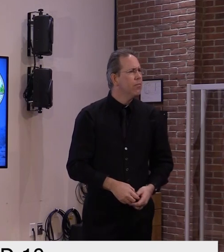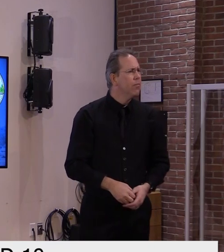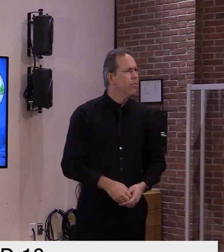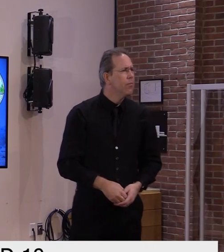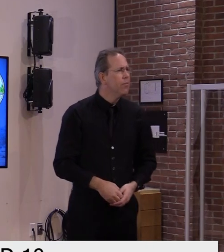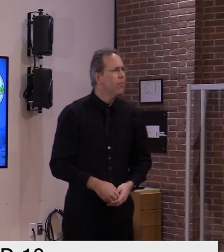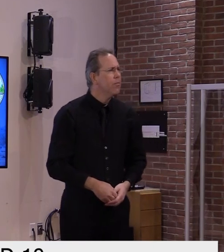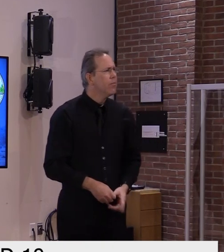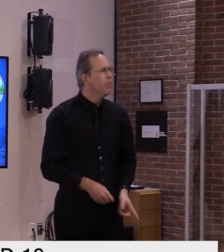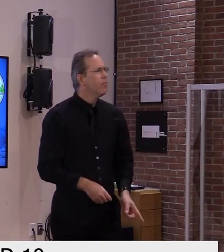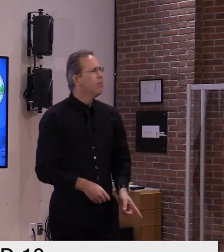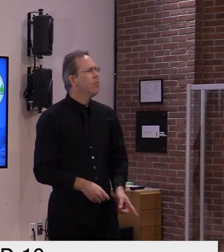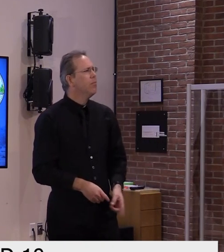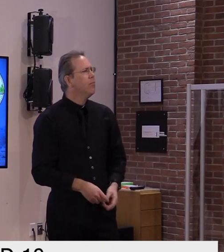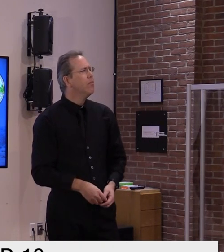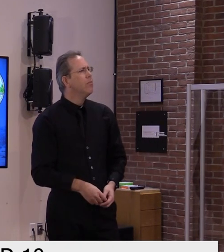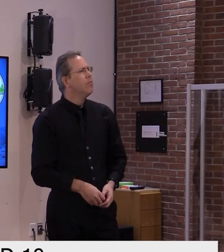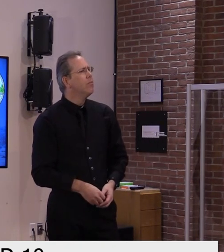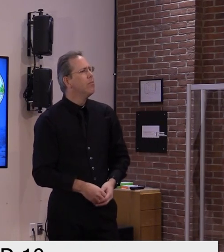Not sure I can give you a reason,